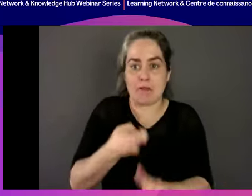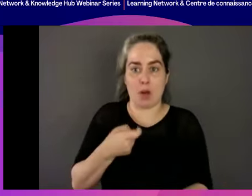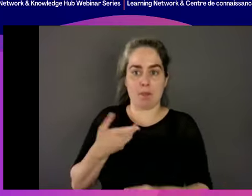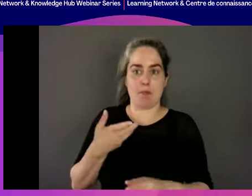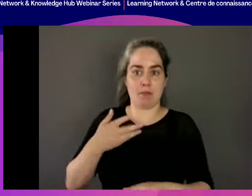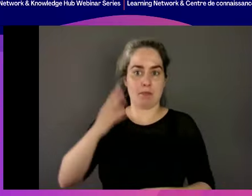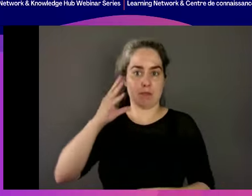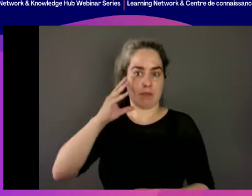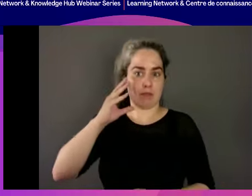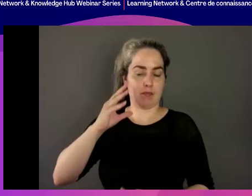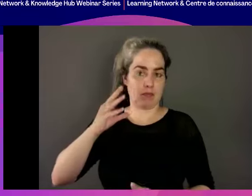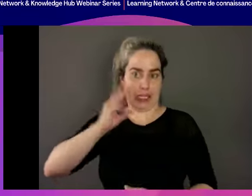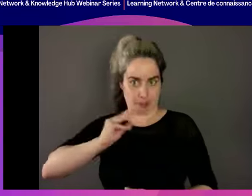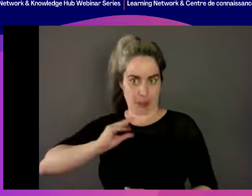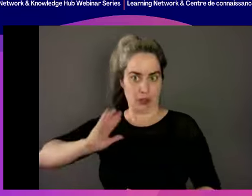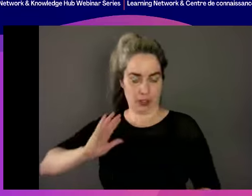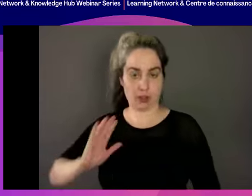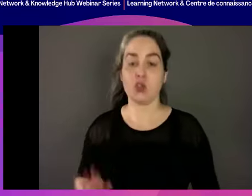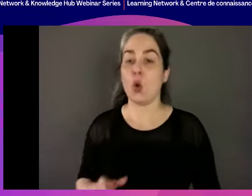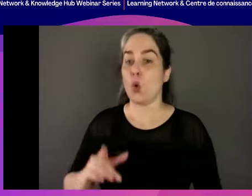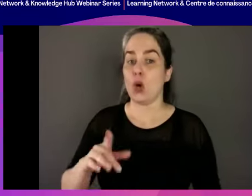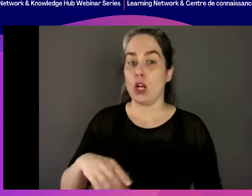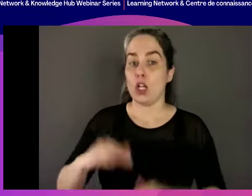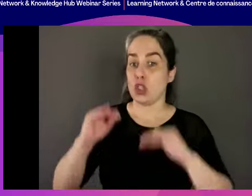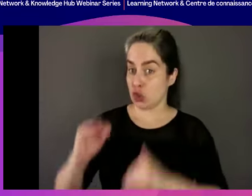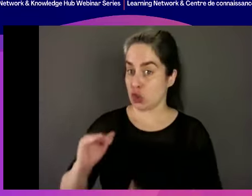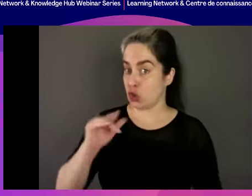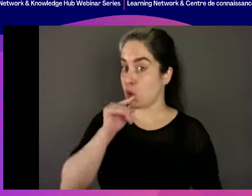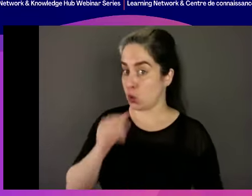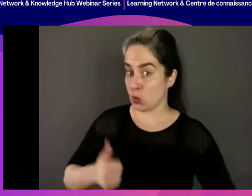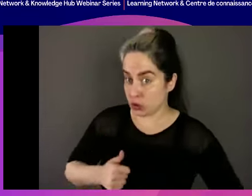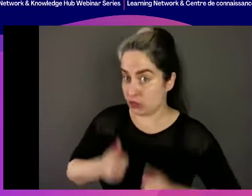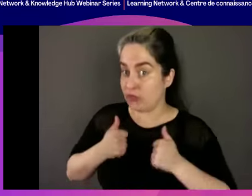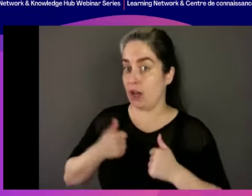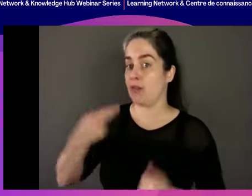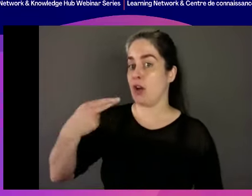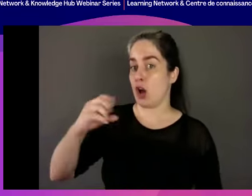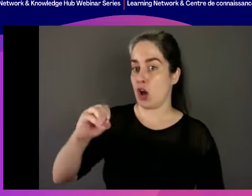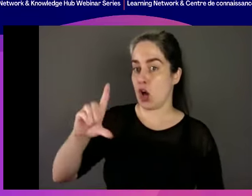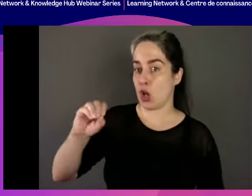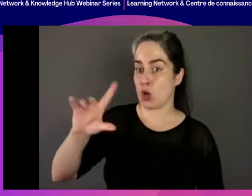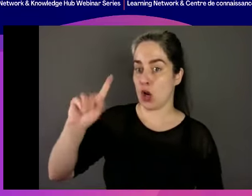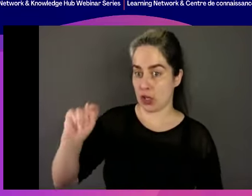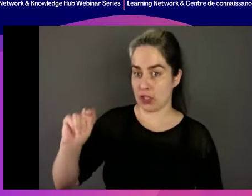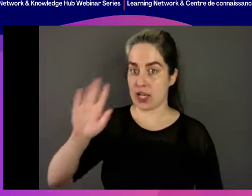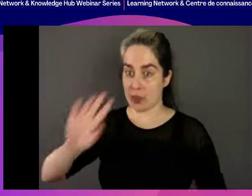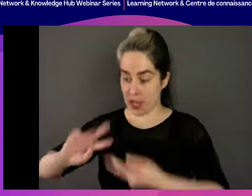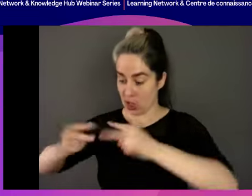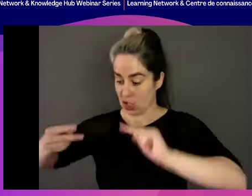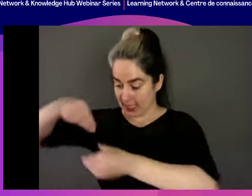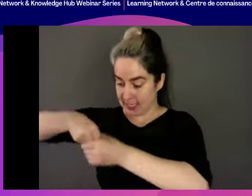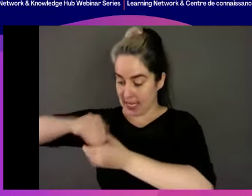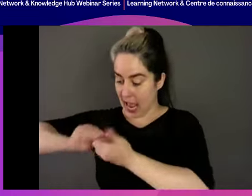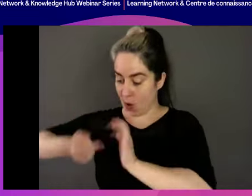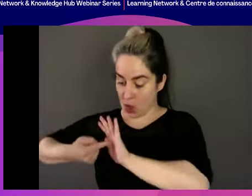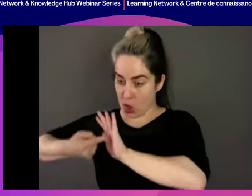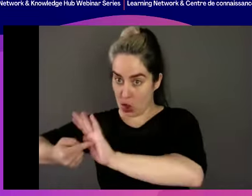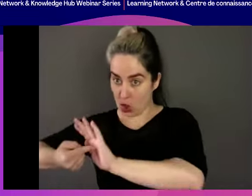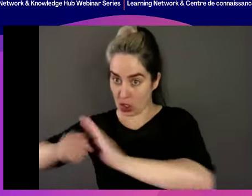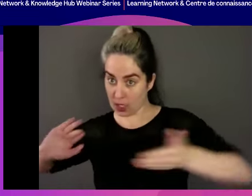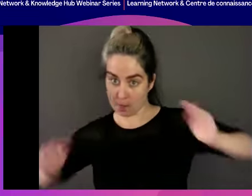of Holocaust survivors, they found some difference in terms of epigenetic factors compared to those who didn't have that